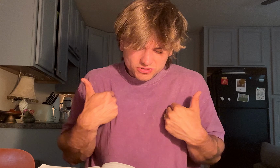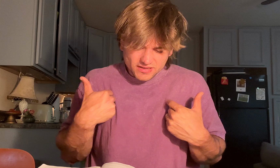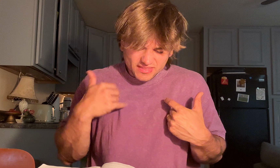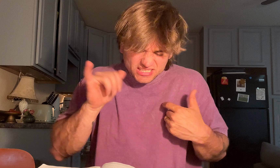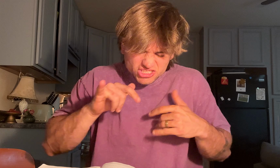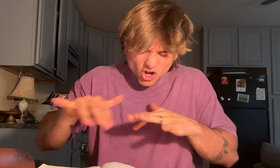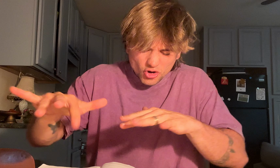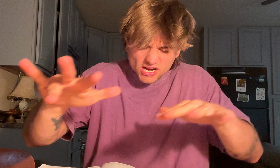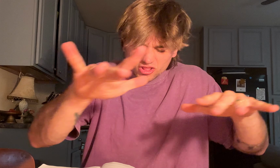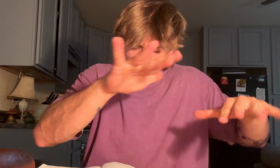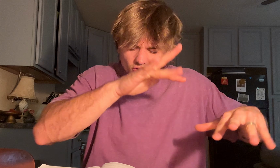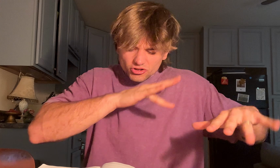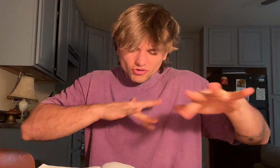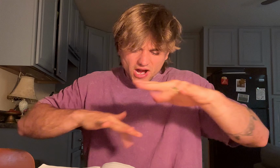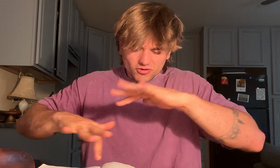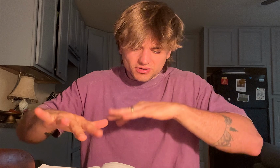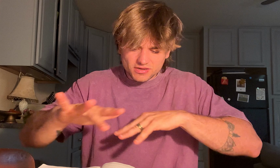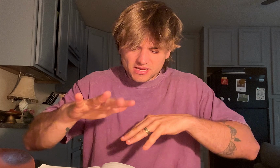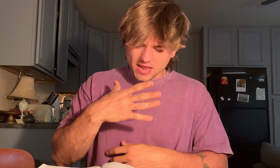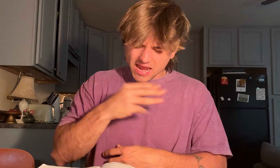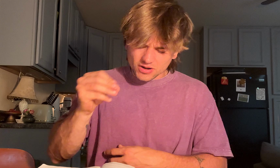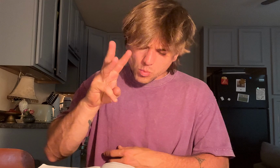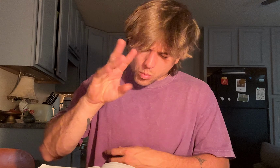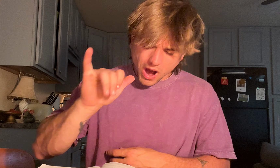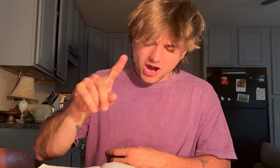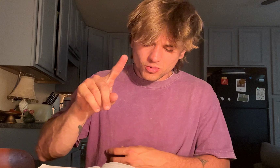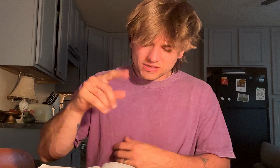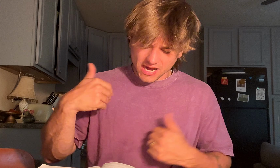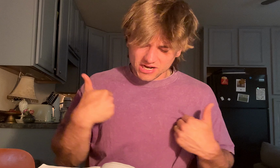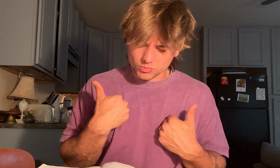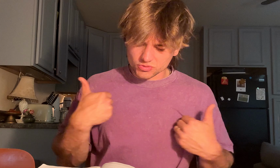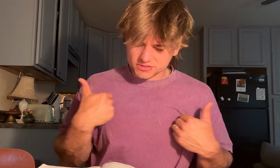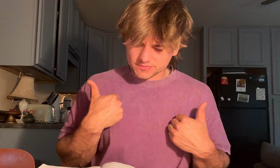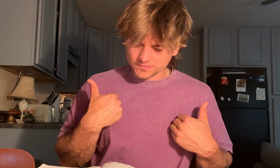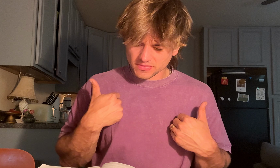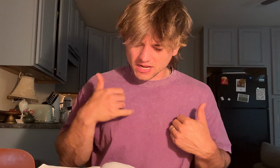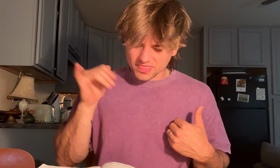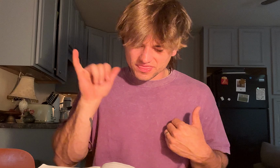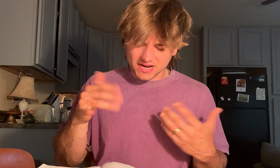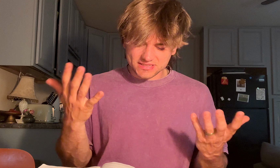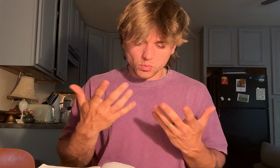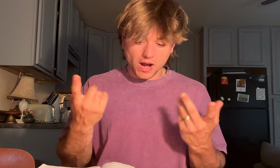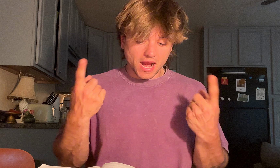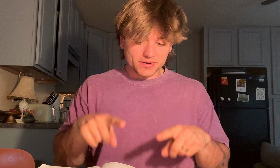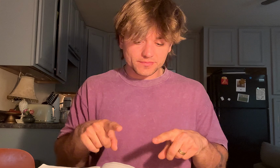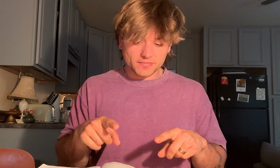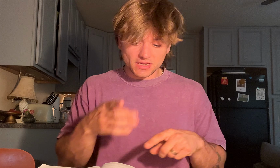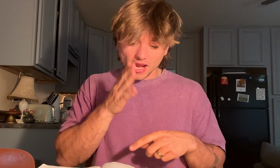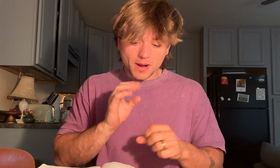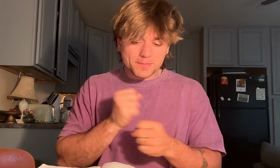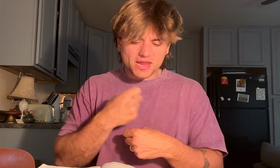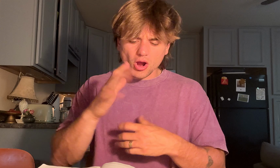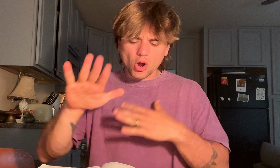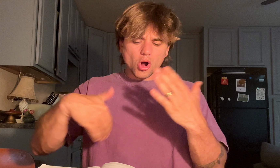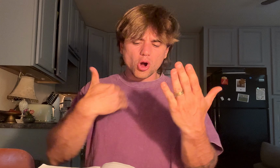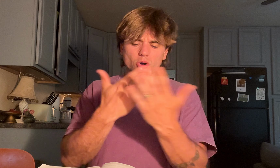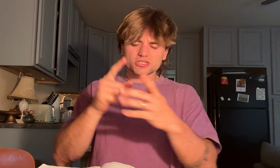that scurry along the ground, and wild animals." And that is what happened. God made all sorts